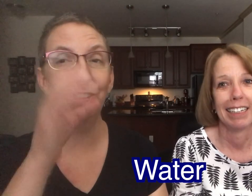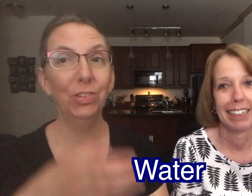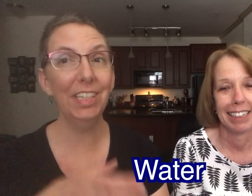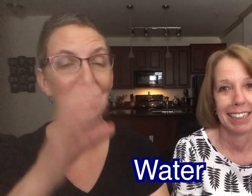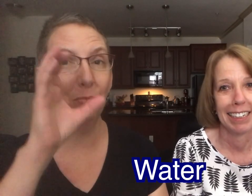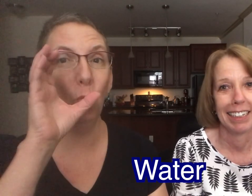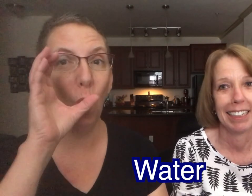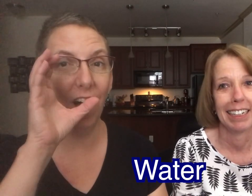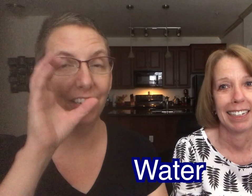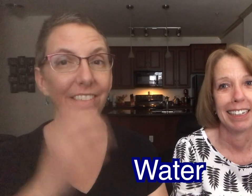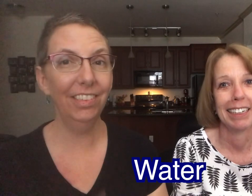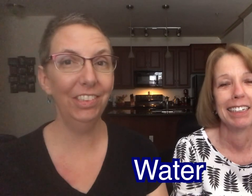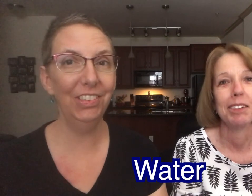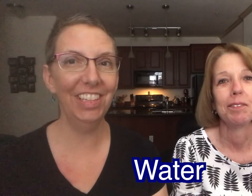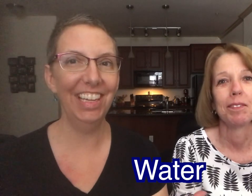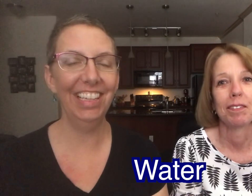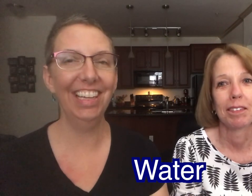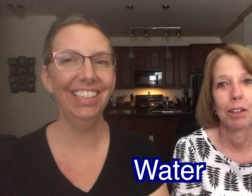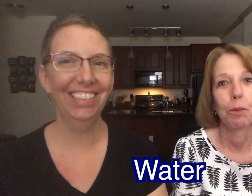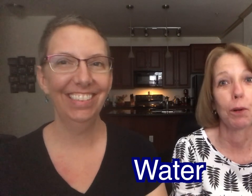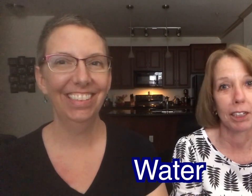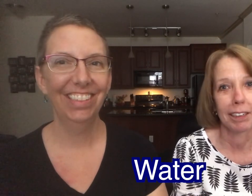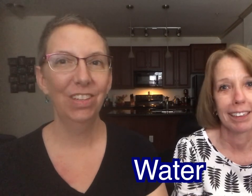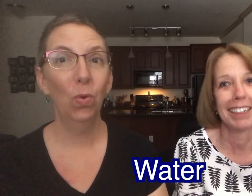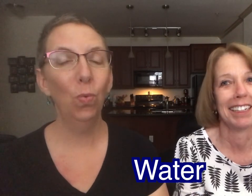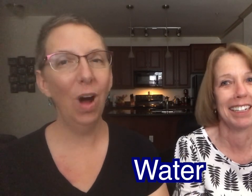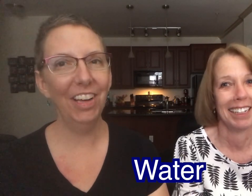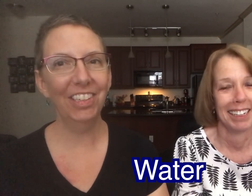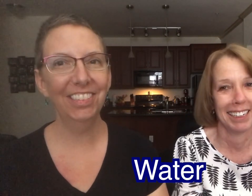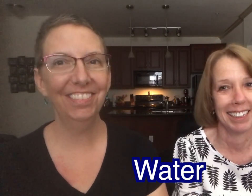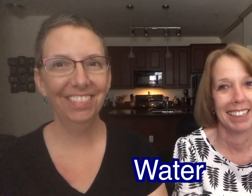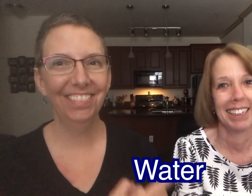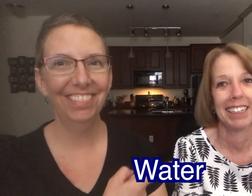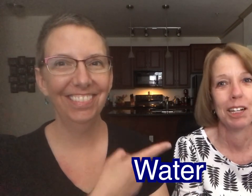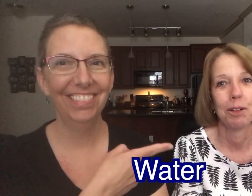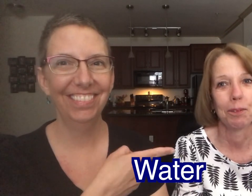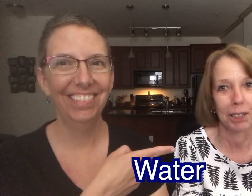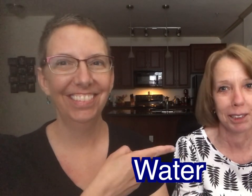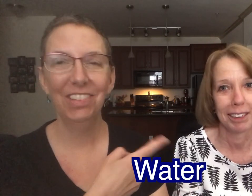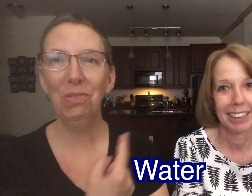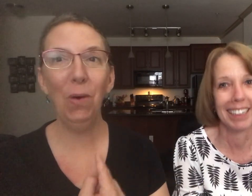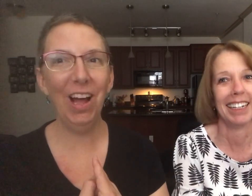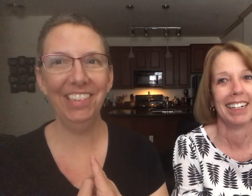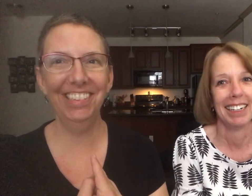drink some water. You say it again. Water. Water. Water. Water.